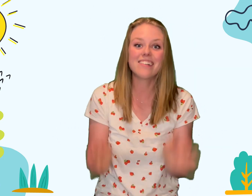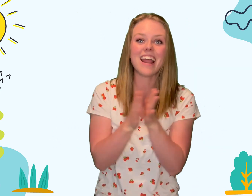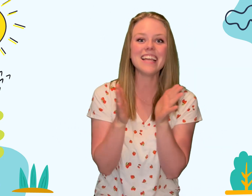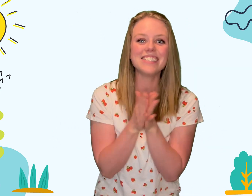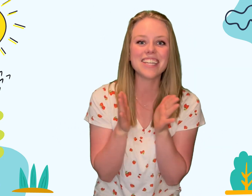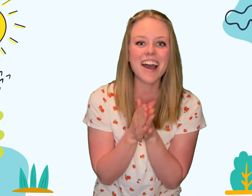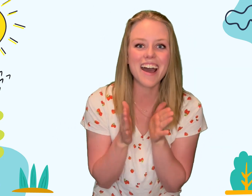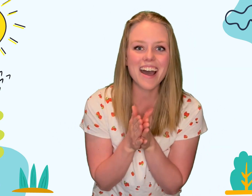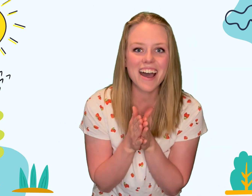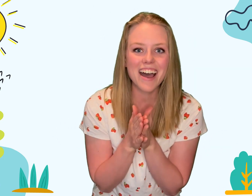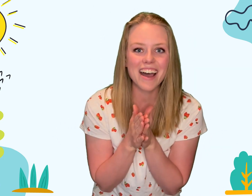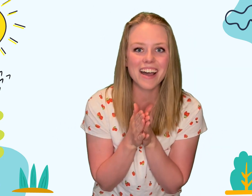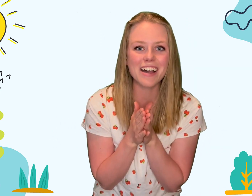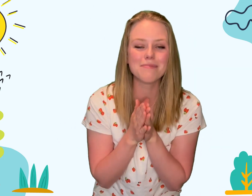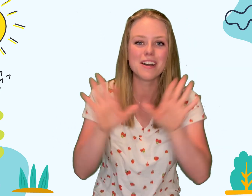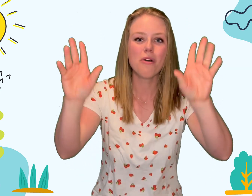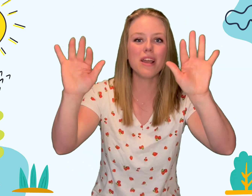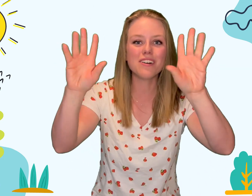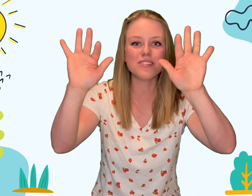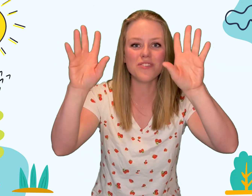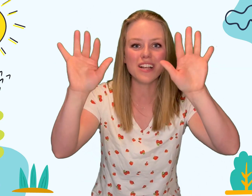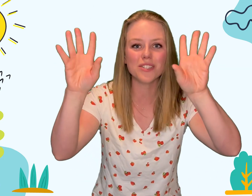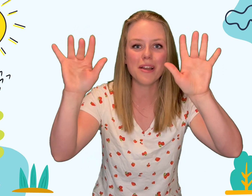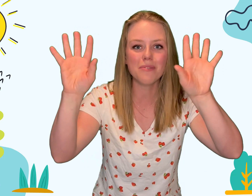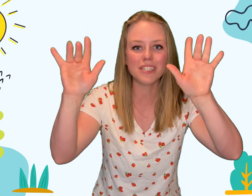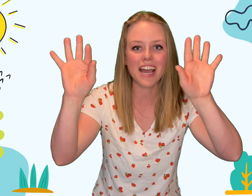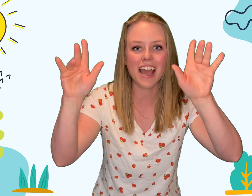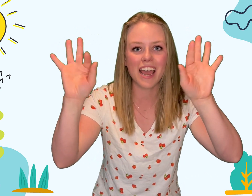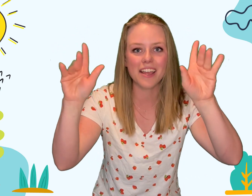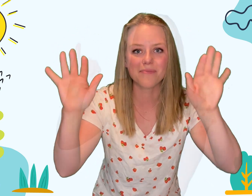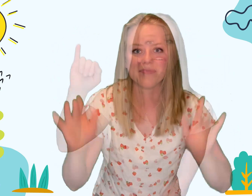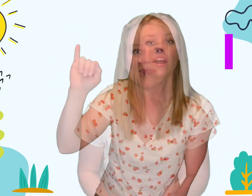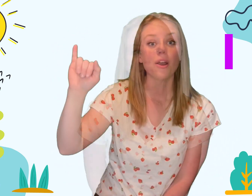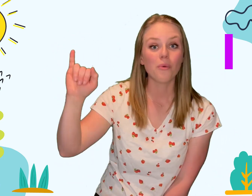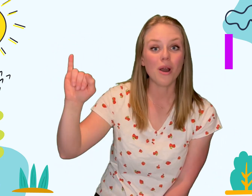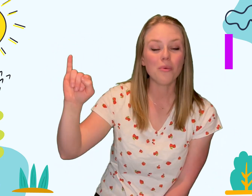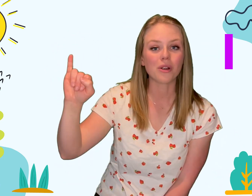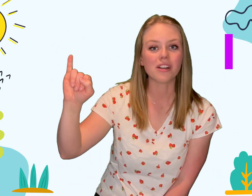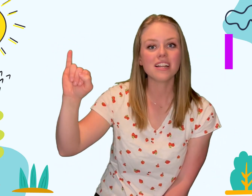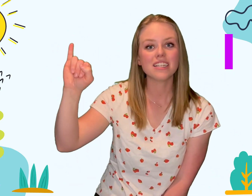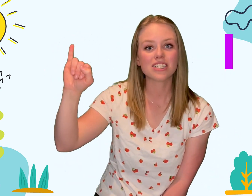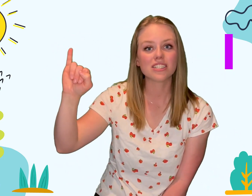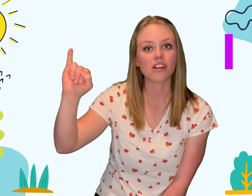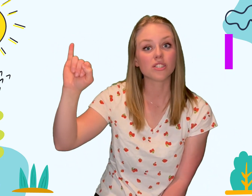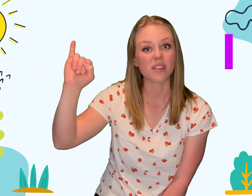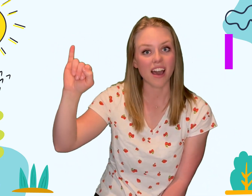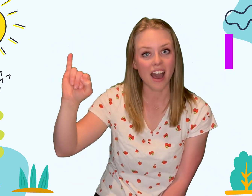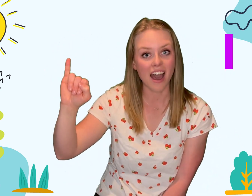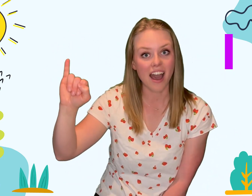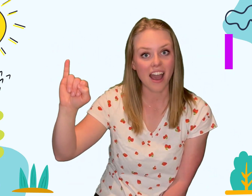Great job! Wiggle those fingers one more time. What word starts with